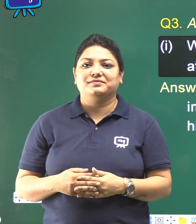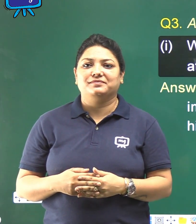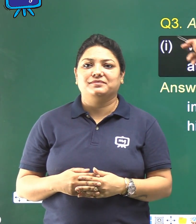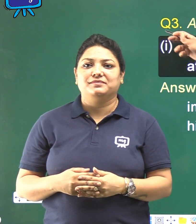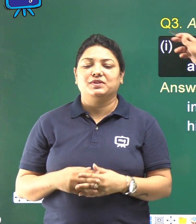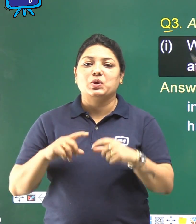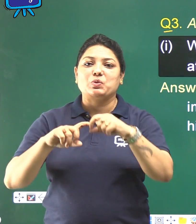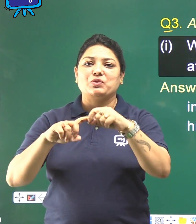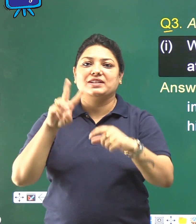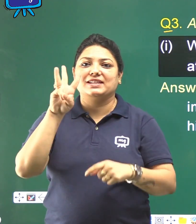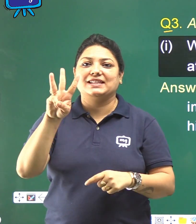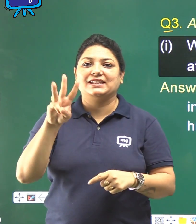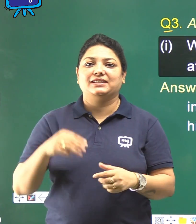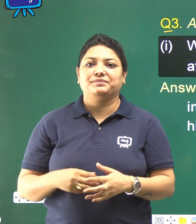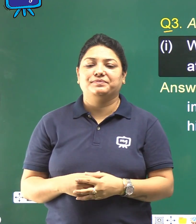Question 3.